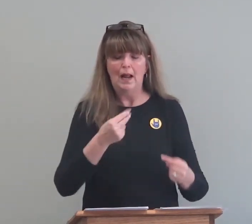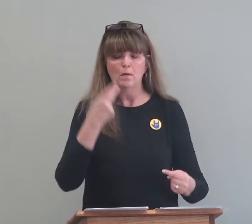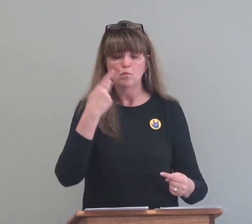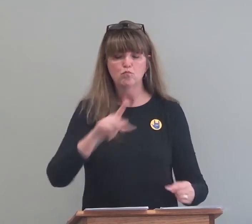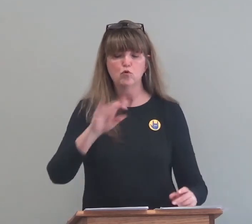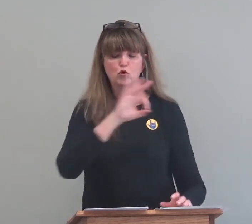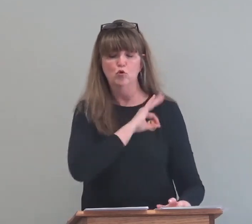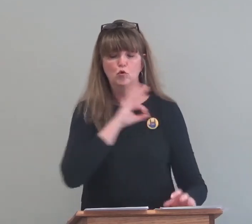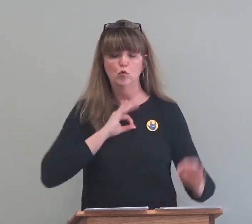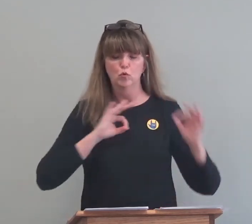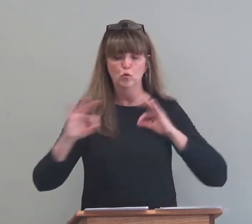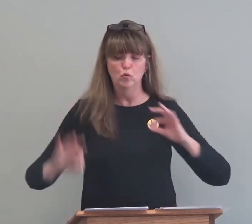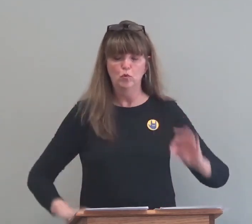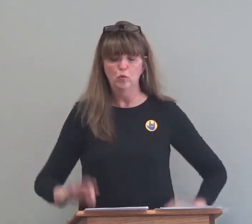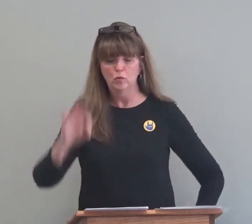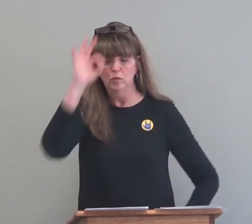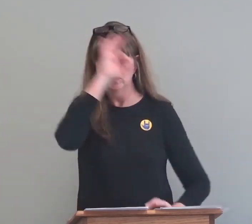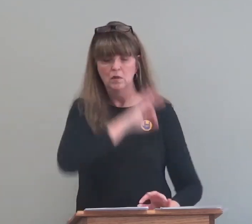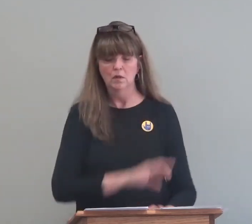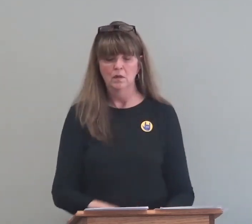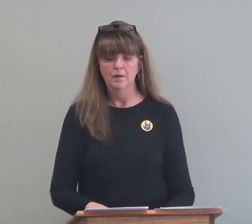He will be wounded.